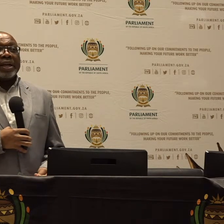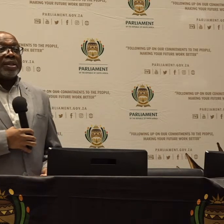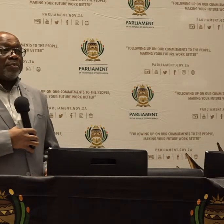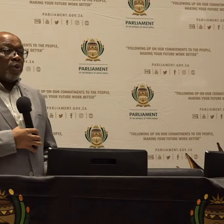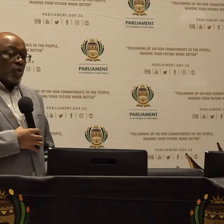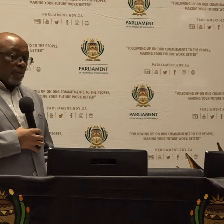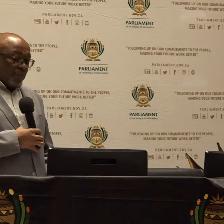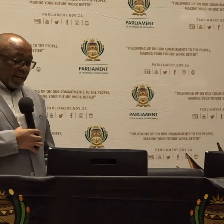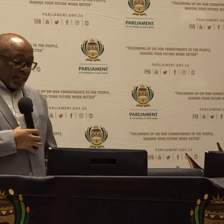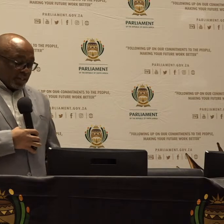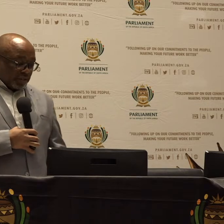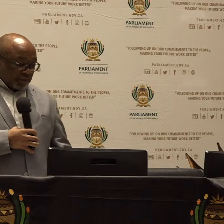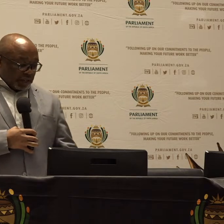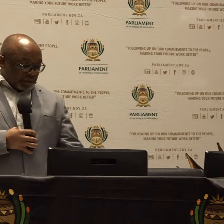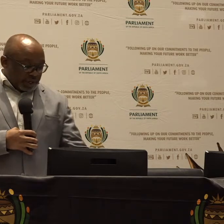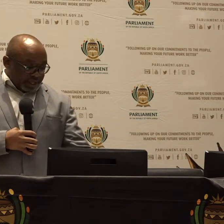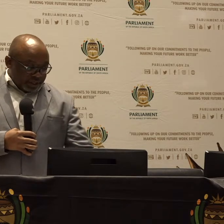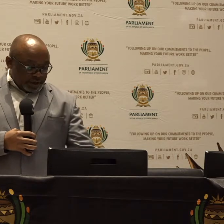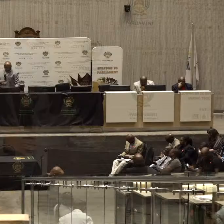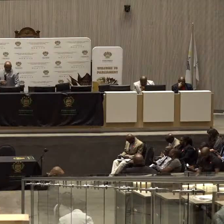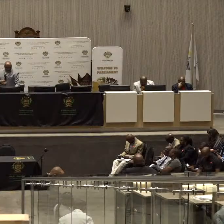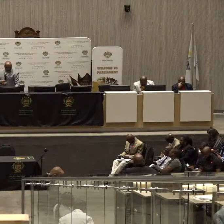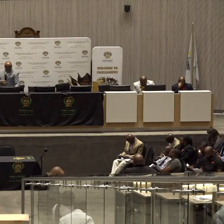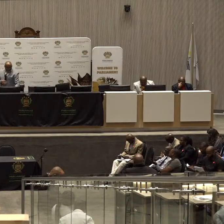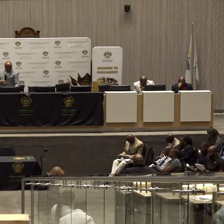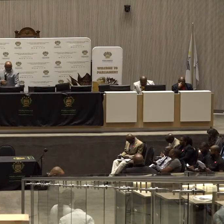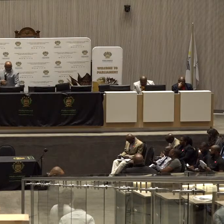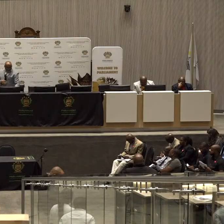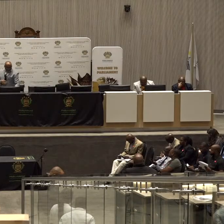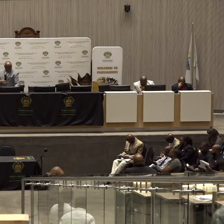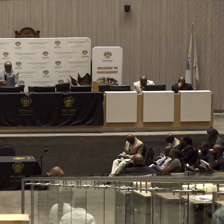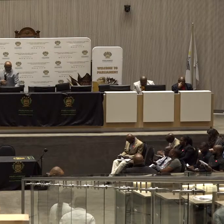serving in the board of the rail safety regulations